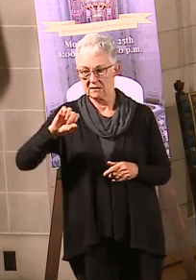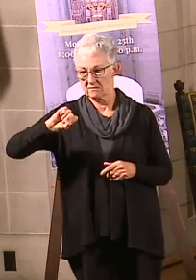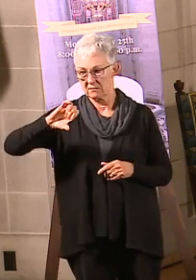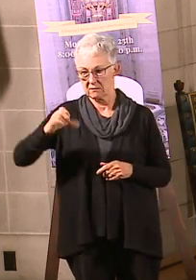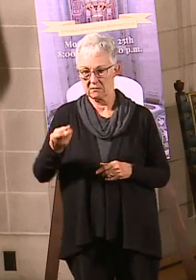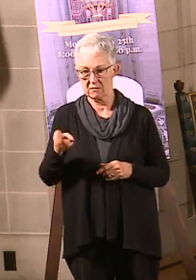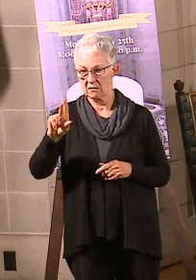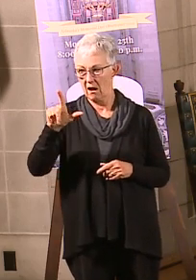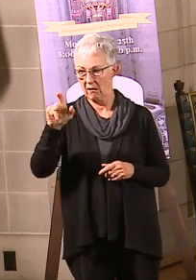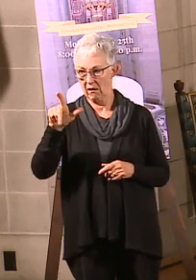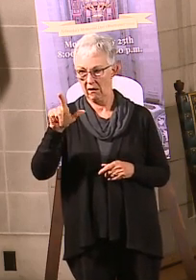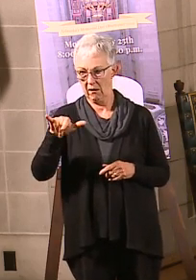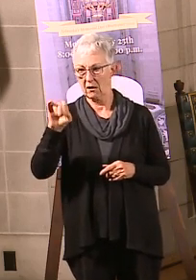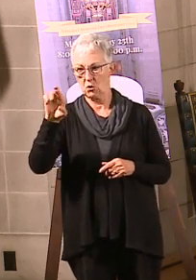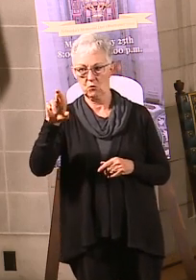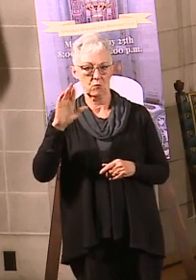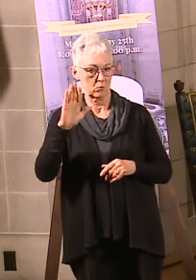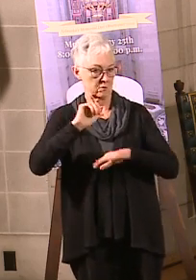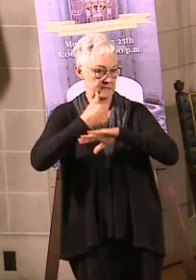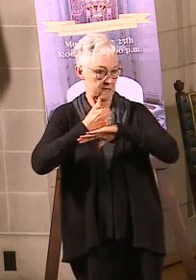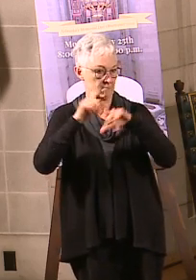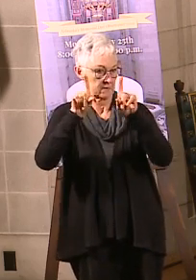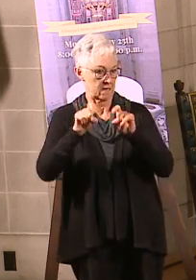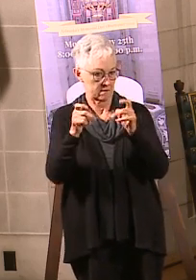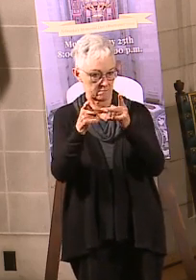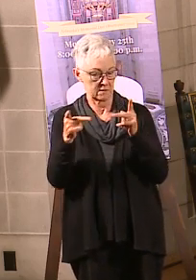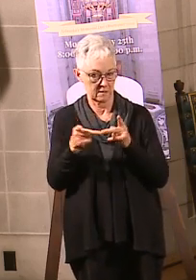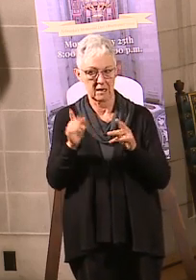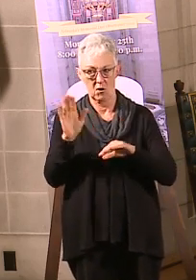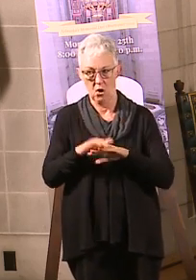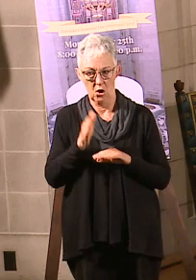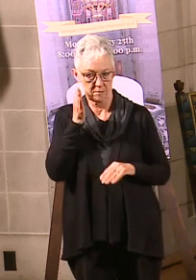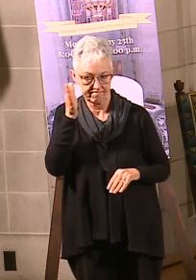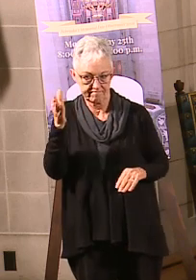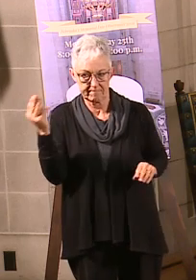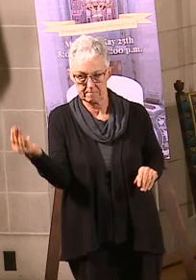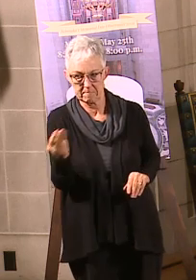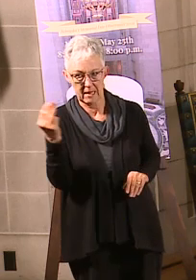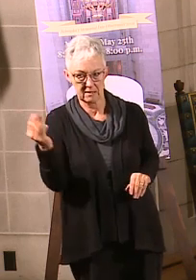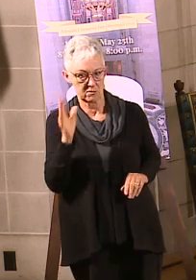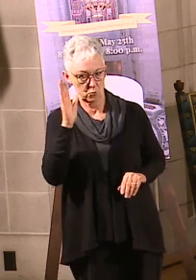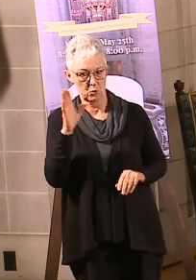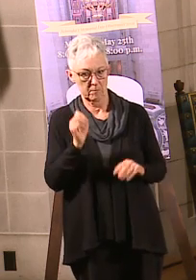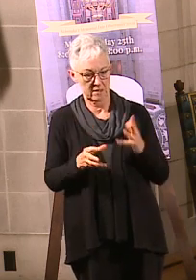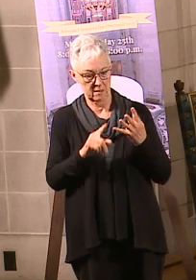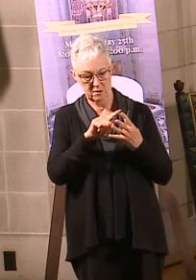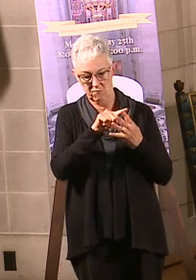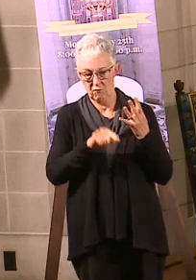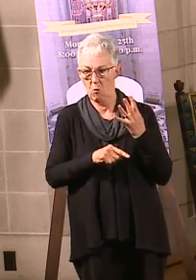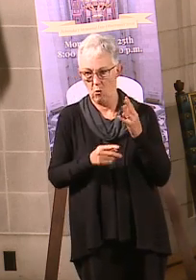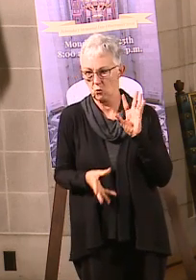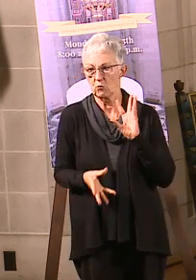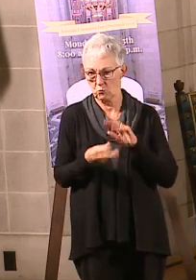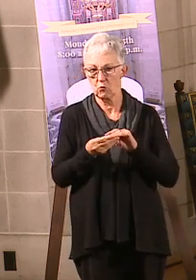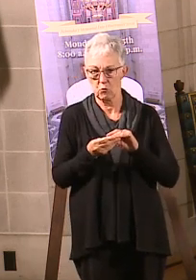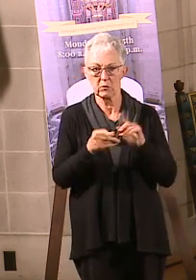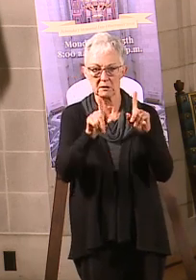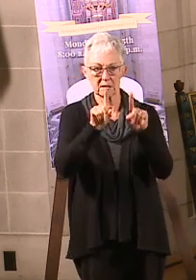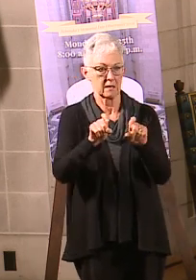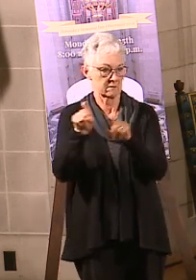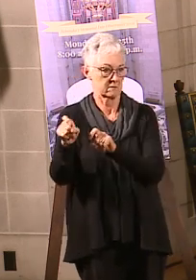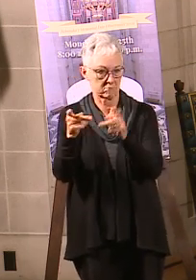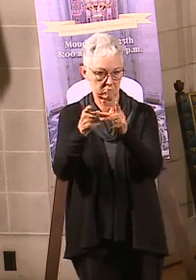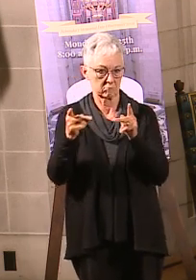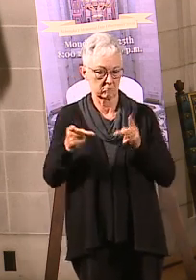Monday. So we'll have a fourth testnebraska.com set up in Schuyler on Monday. So continue to roll these out across